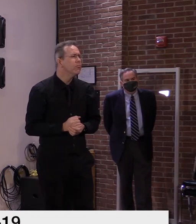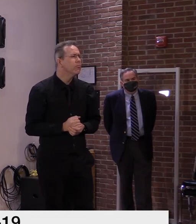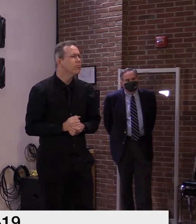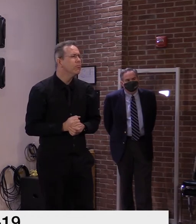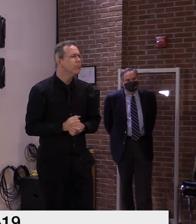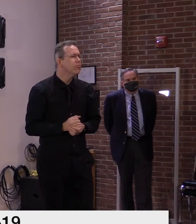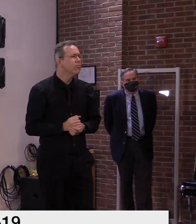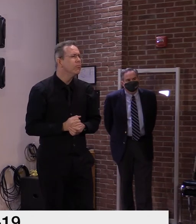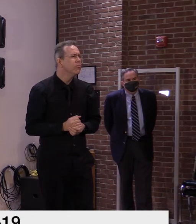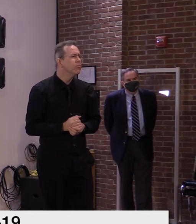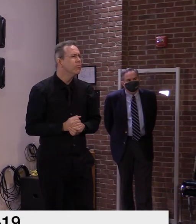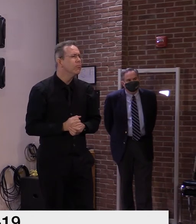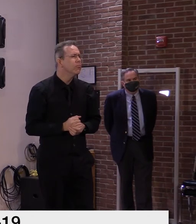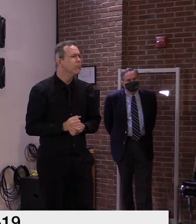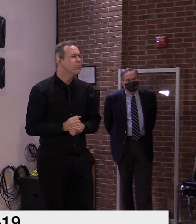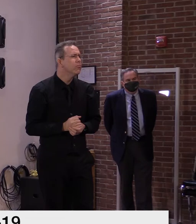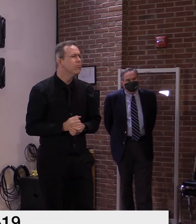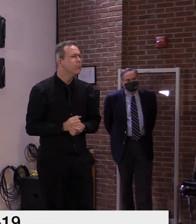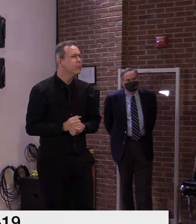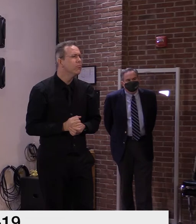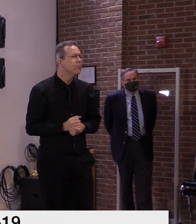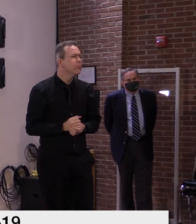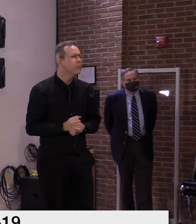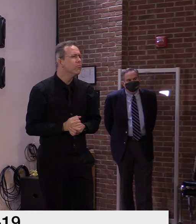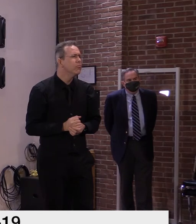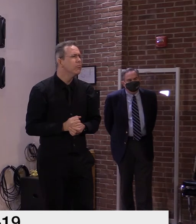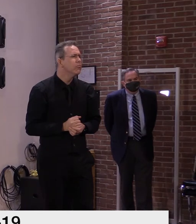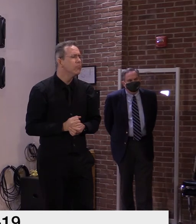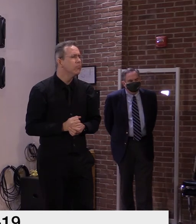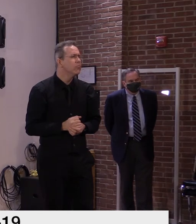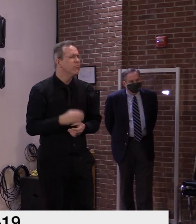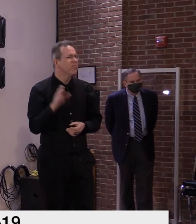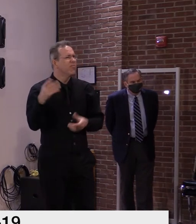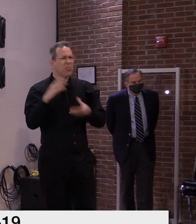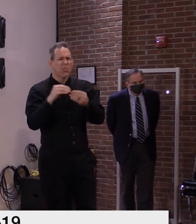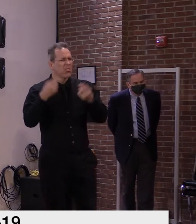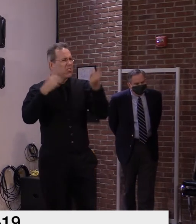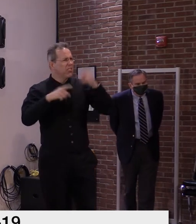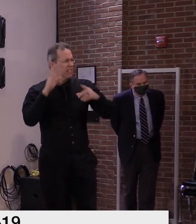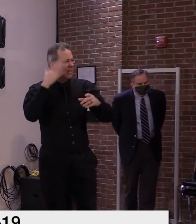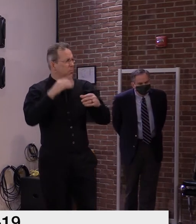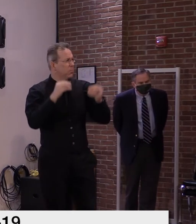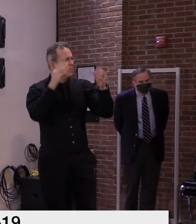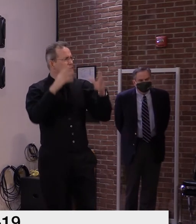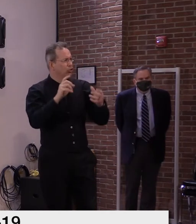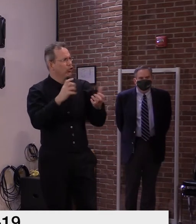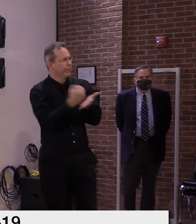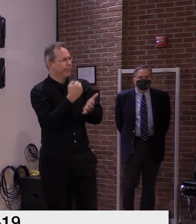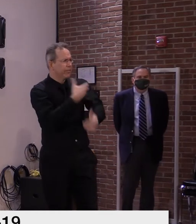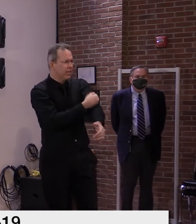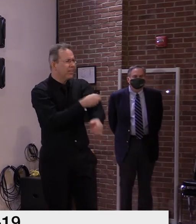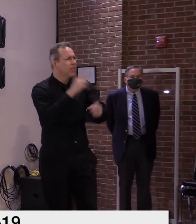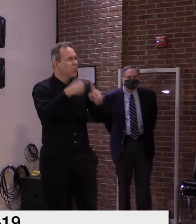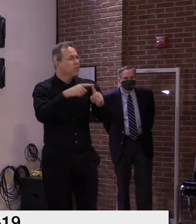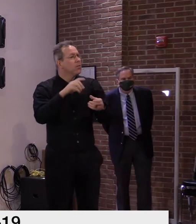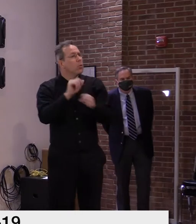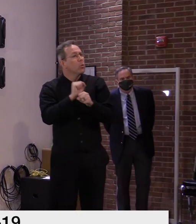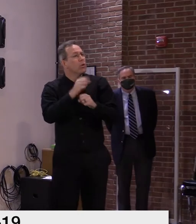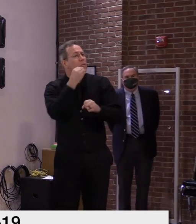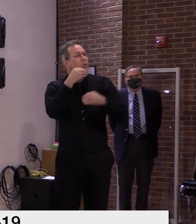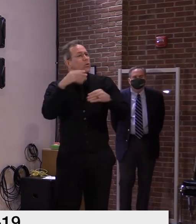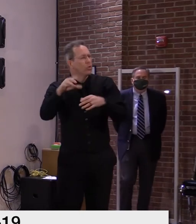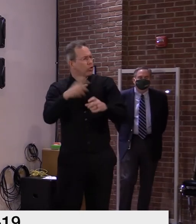teachers. And I think the news story this week about the other groups wanting to cut the line